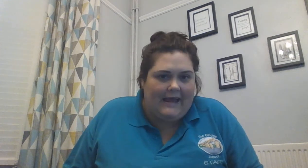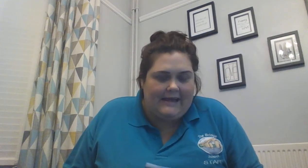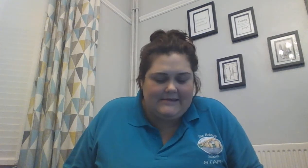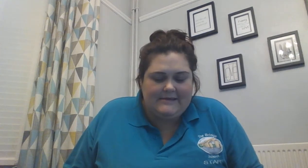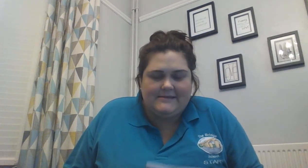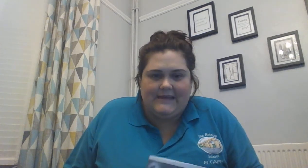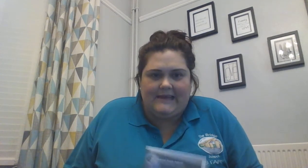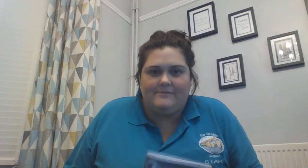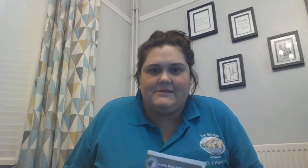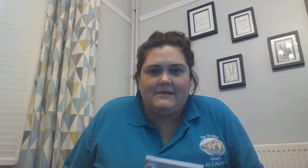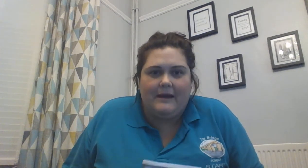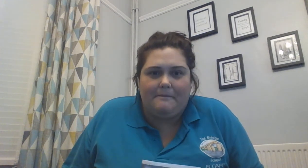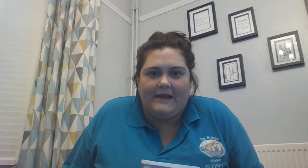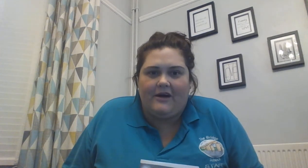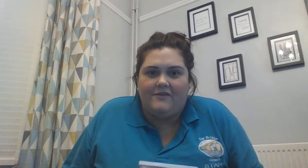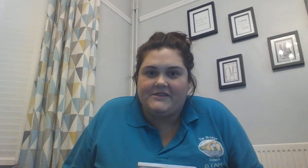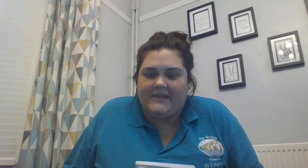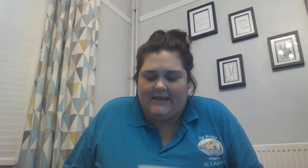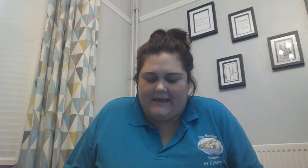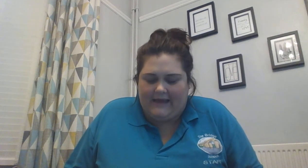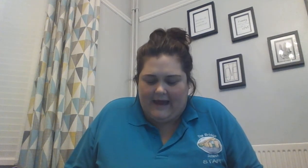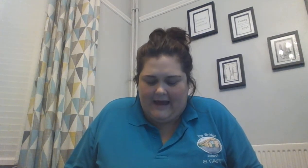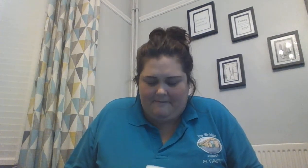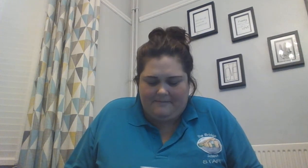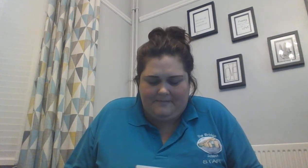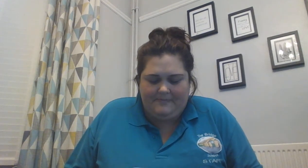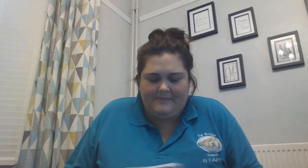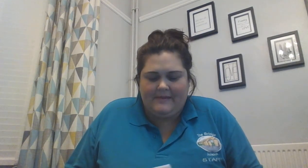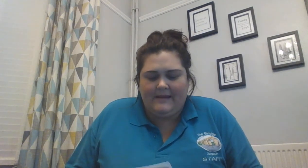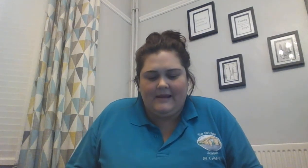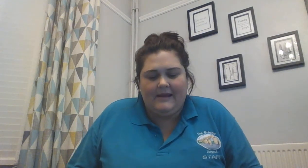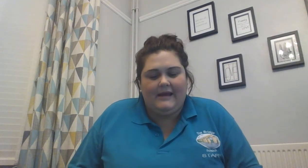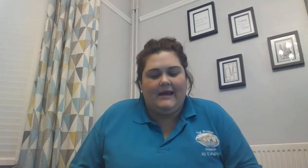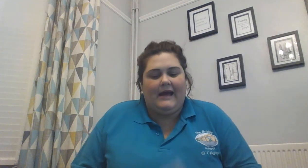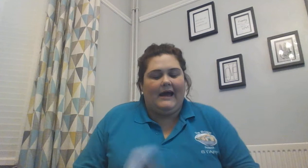Ned seems a bit of a cheeky cat.